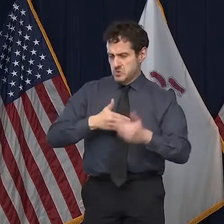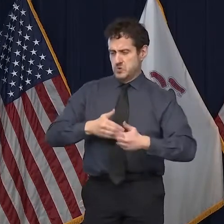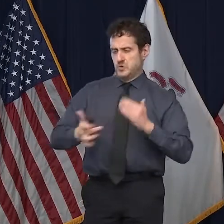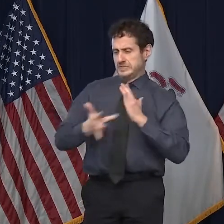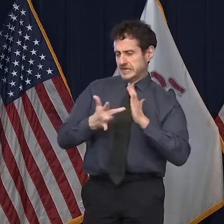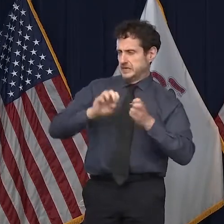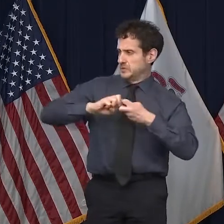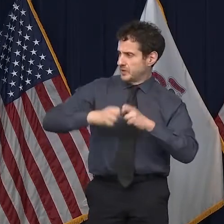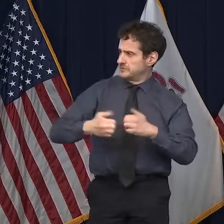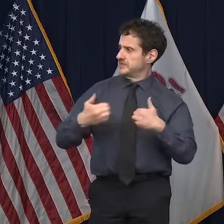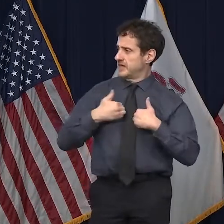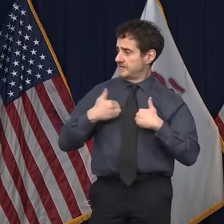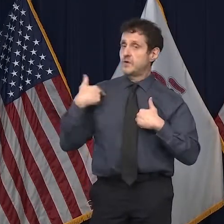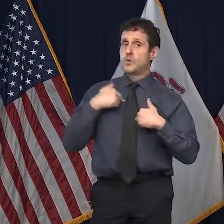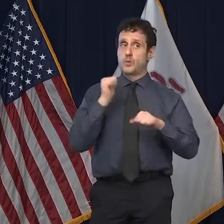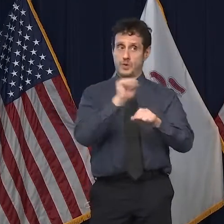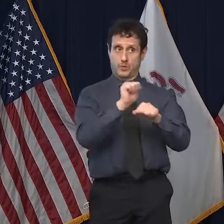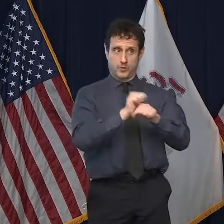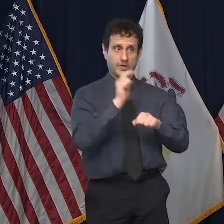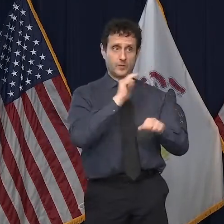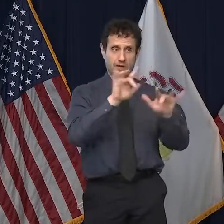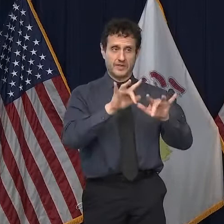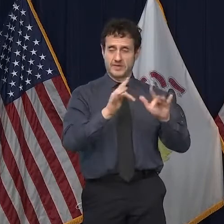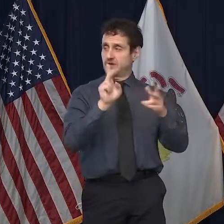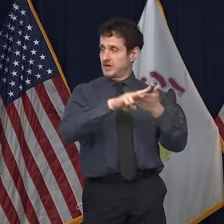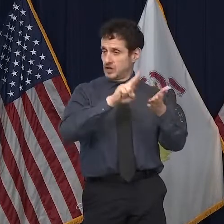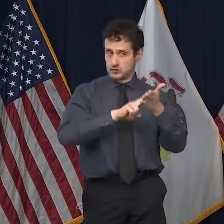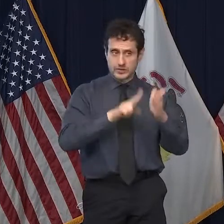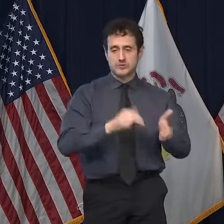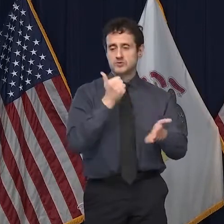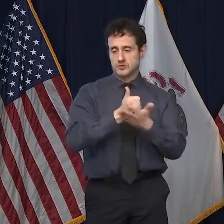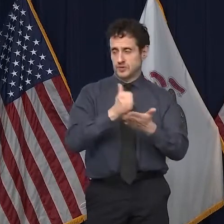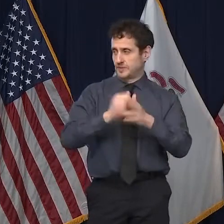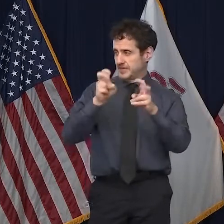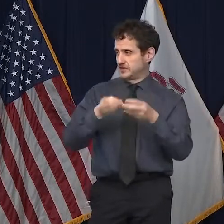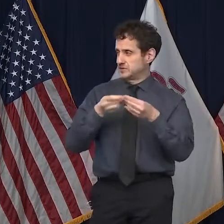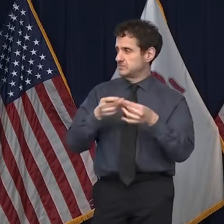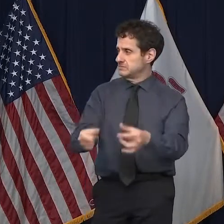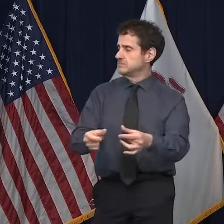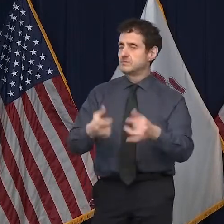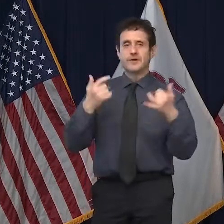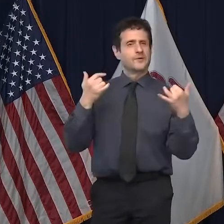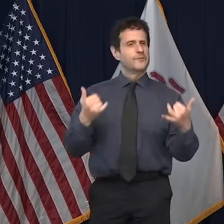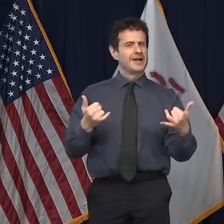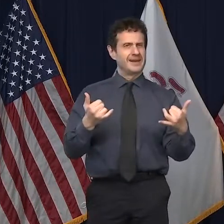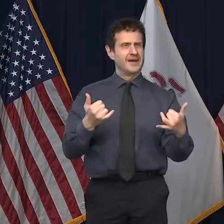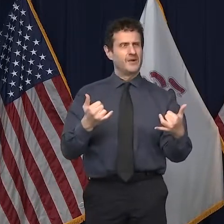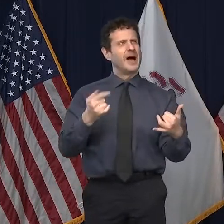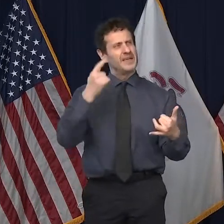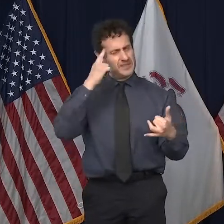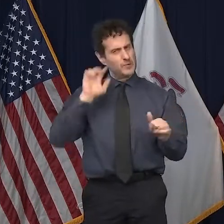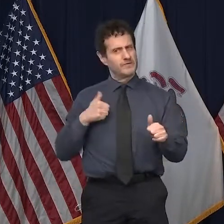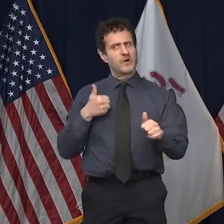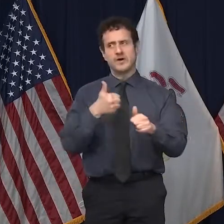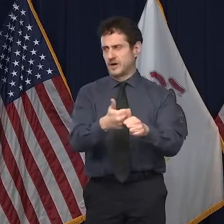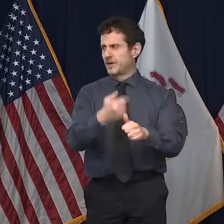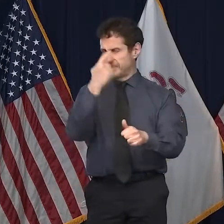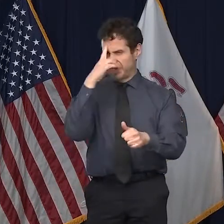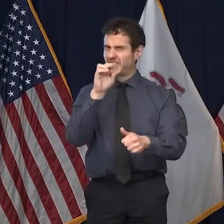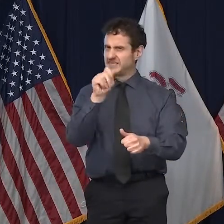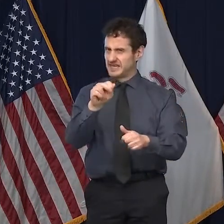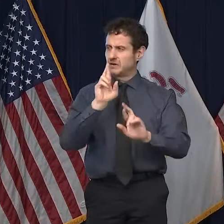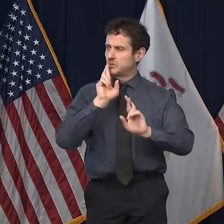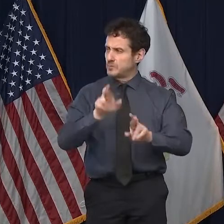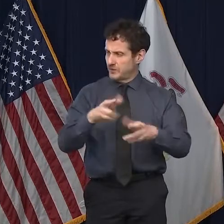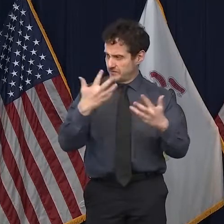are working with a contractor to smooth out those issues. I don't know that there's a current backlog right now. I think we've had them fixed, but we're